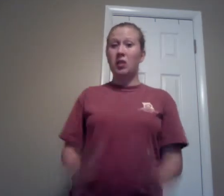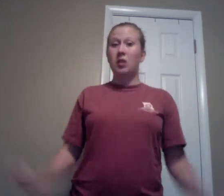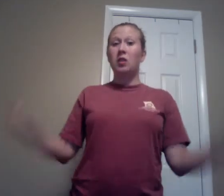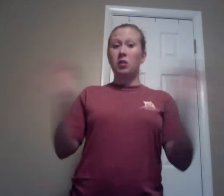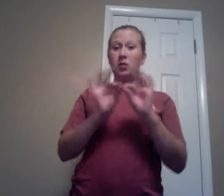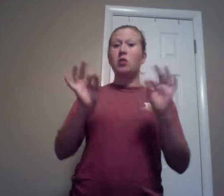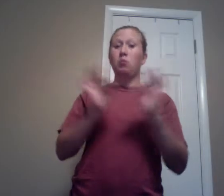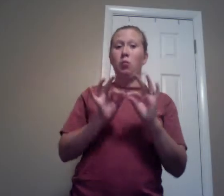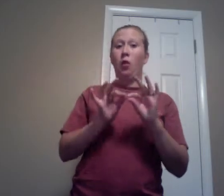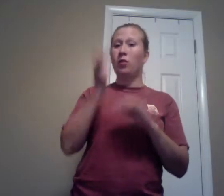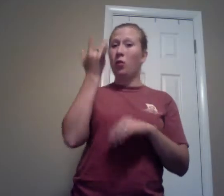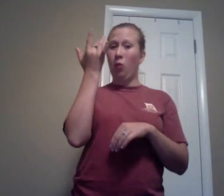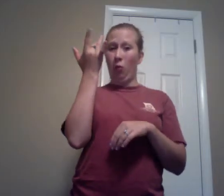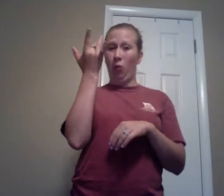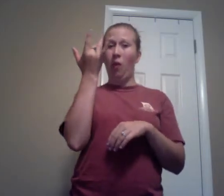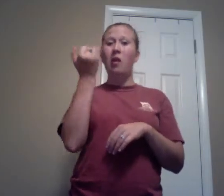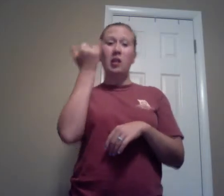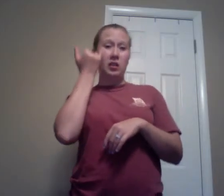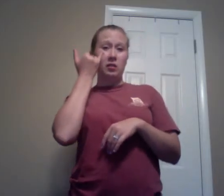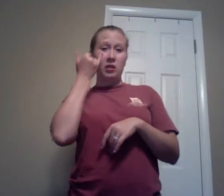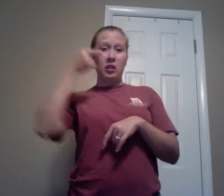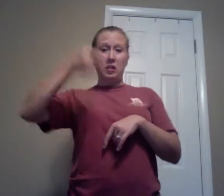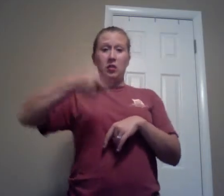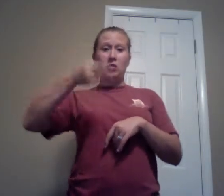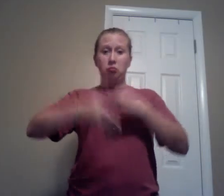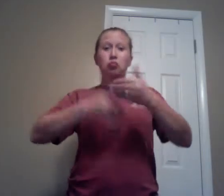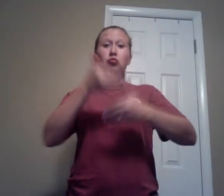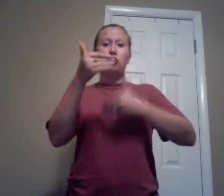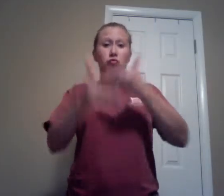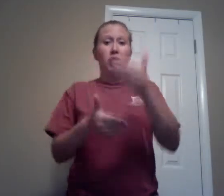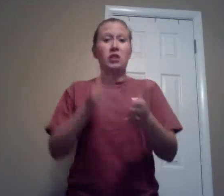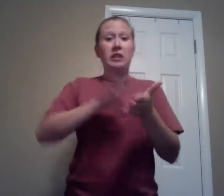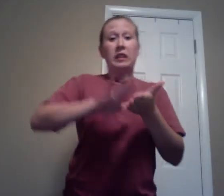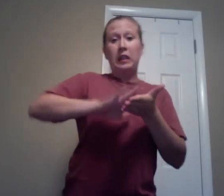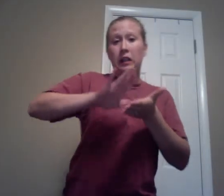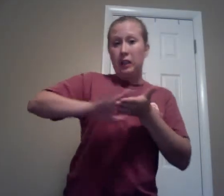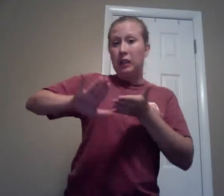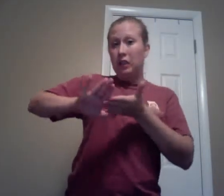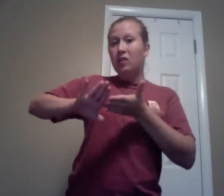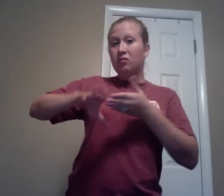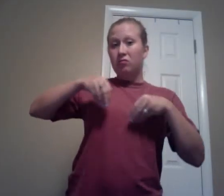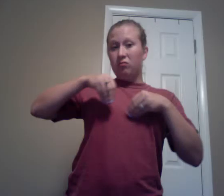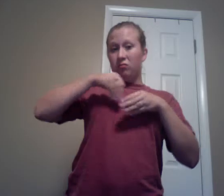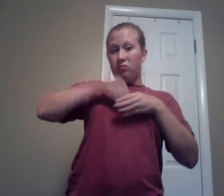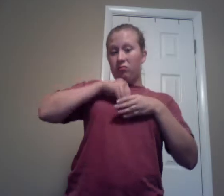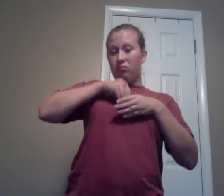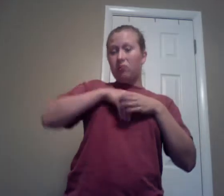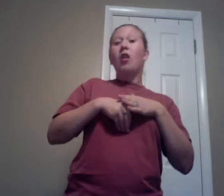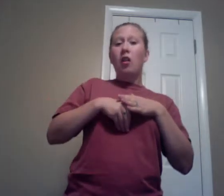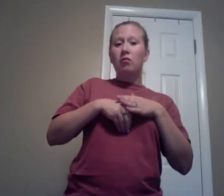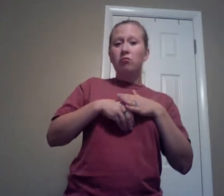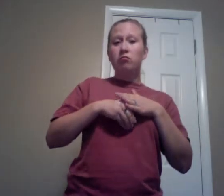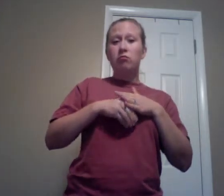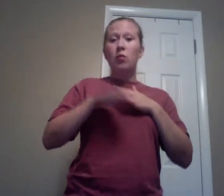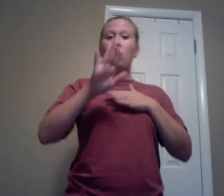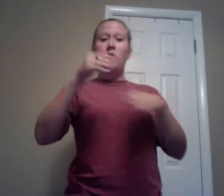the best chance at preventing you from getting colorectal cancer. So what we need in order to do that